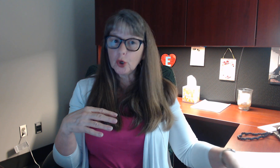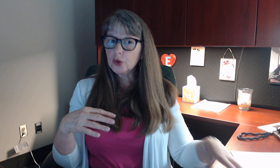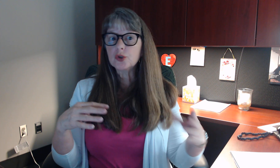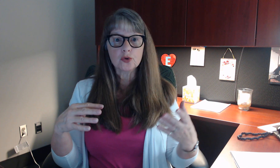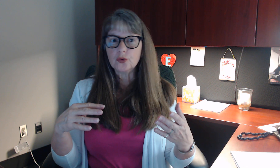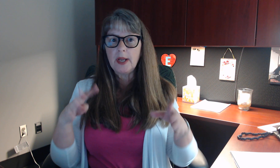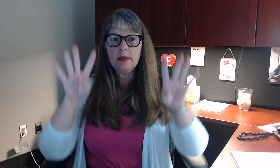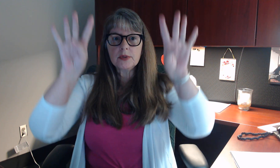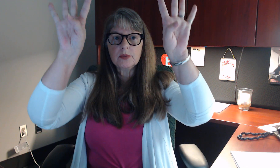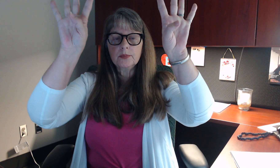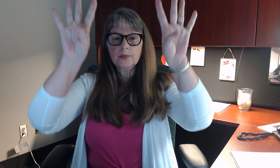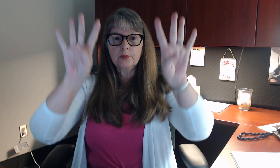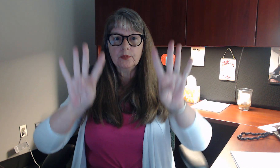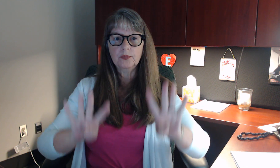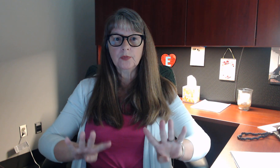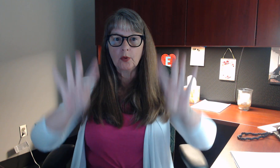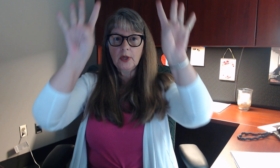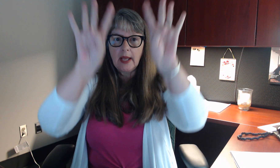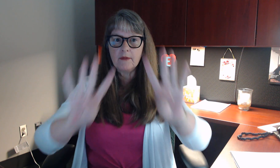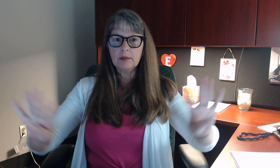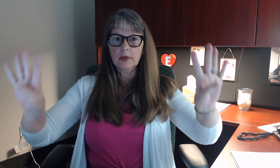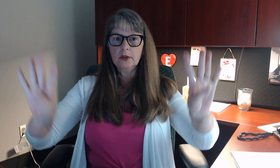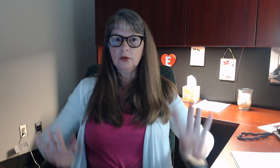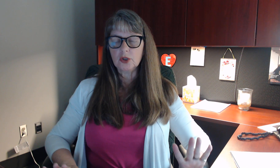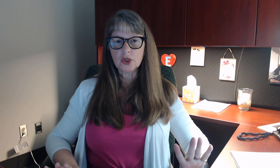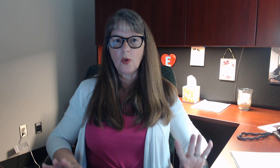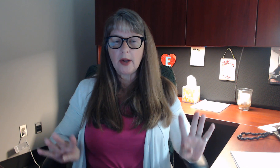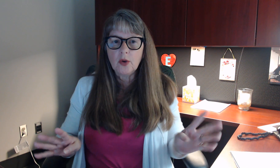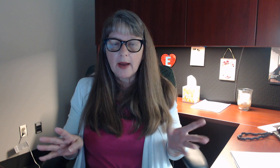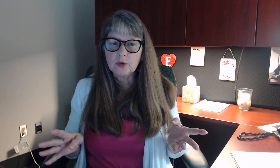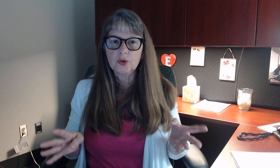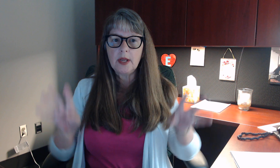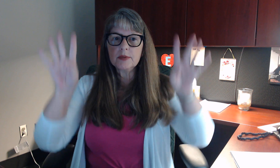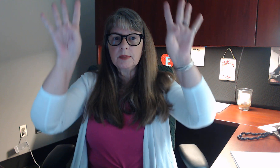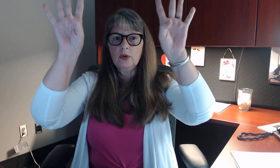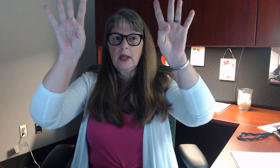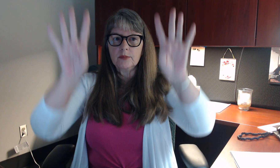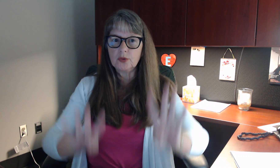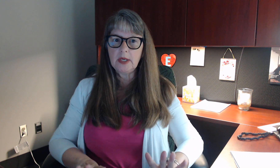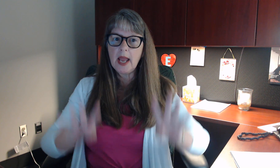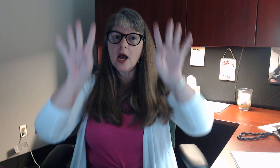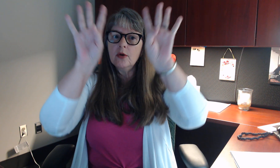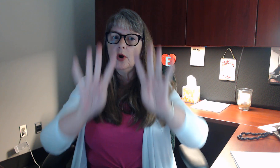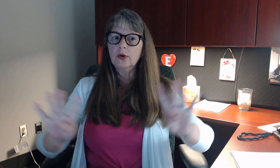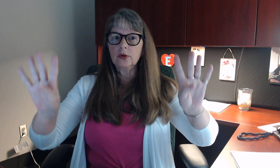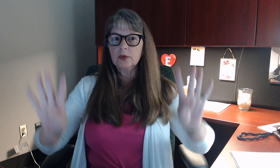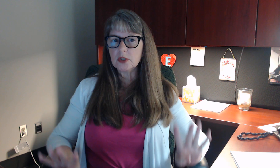Curtains or drapes, or you can have them, you can show how you have your drapes, but you can have them straight down, or you can do it this